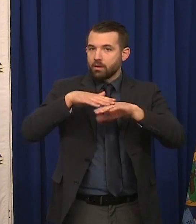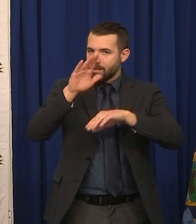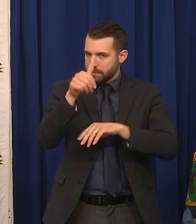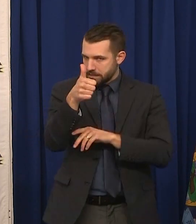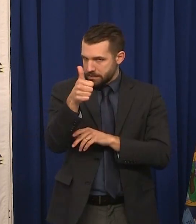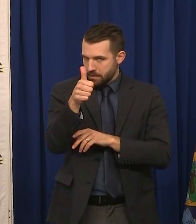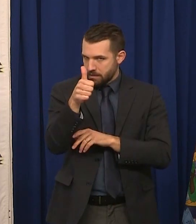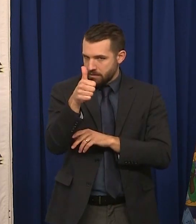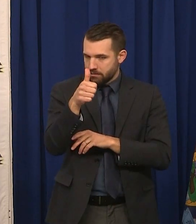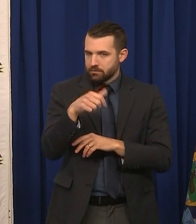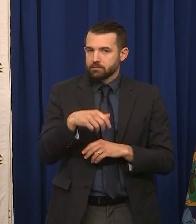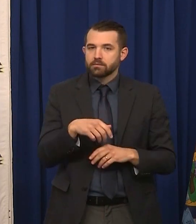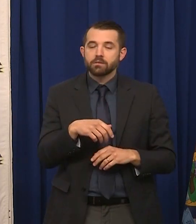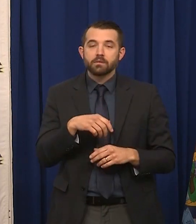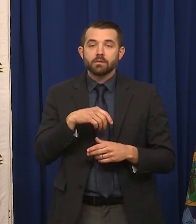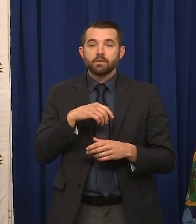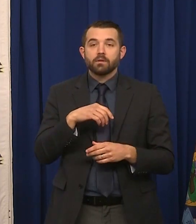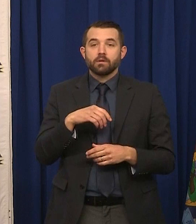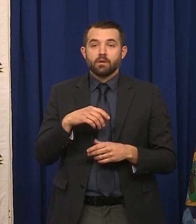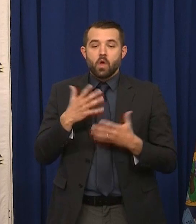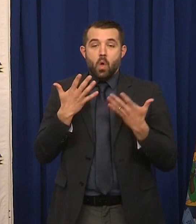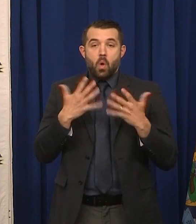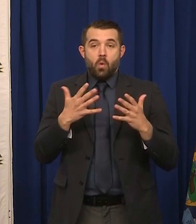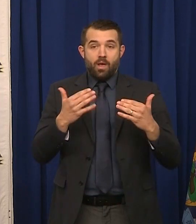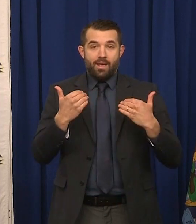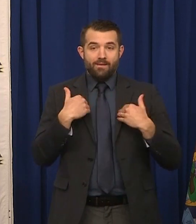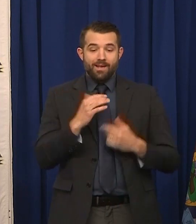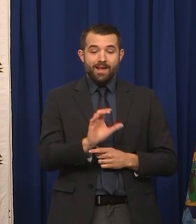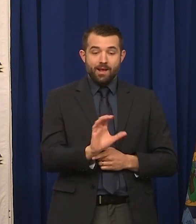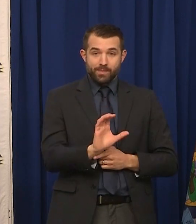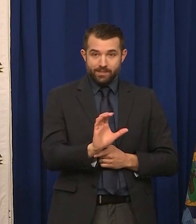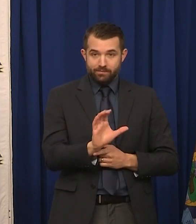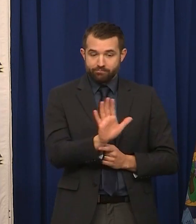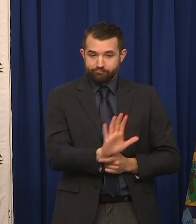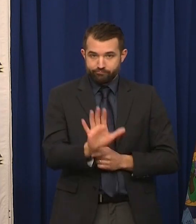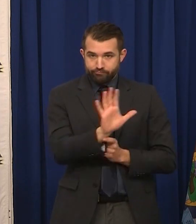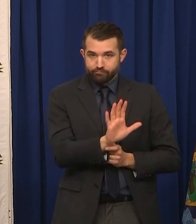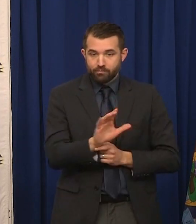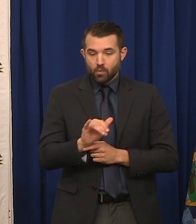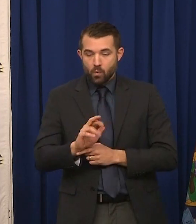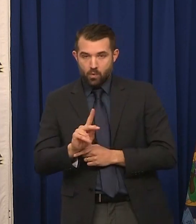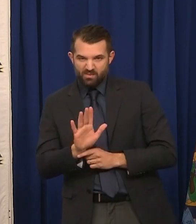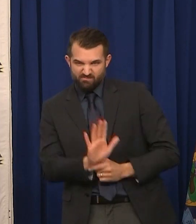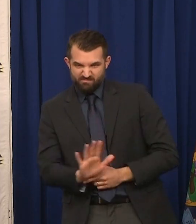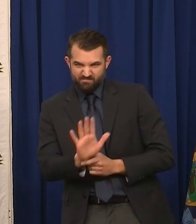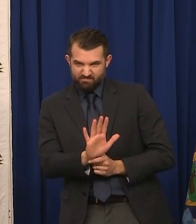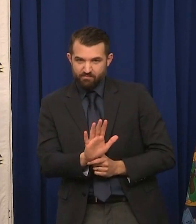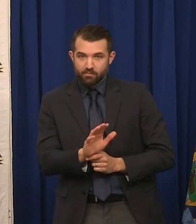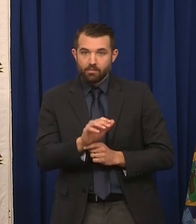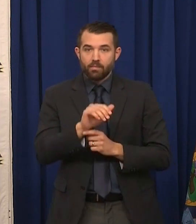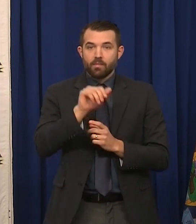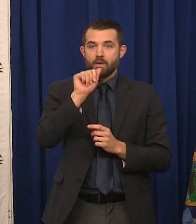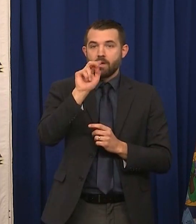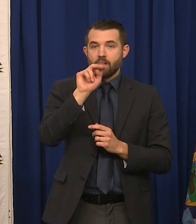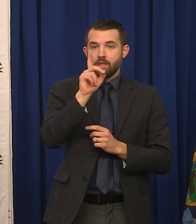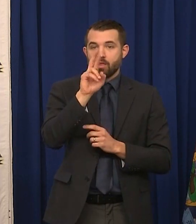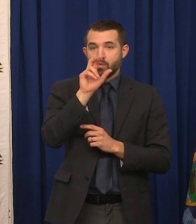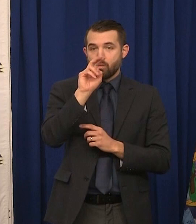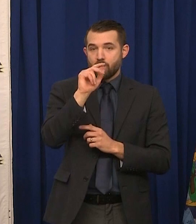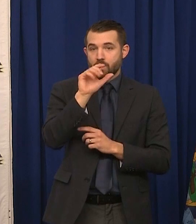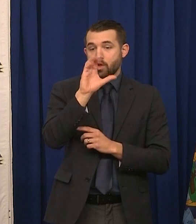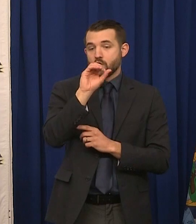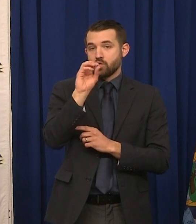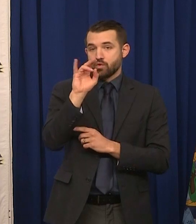In addition to those that we have already noted, Androscoggin County, Kennebec County, and Penobscot